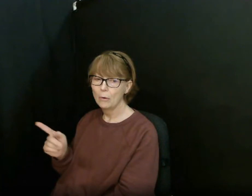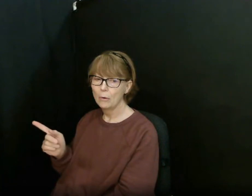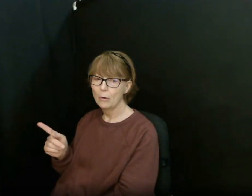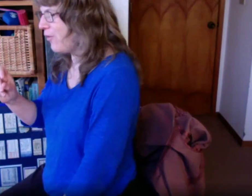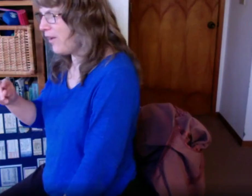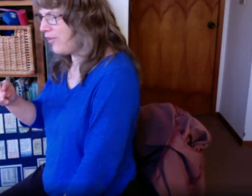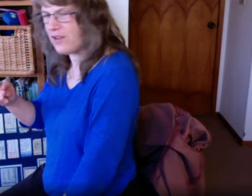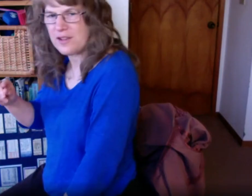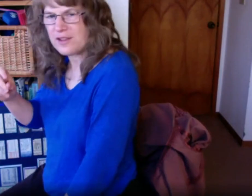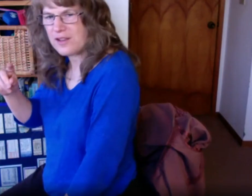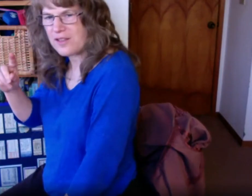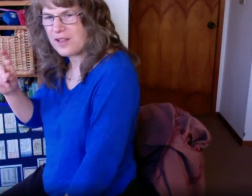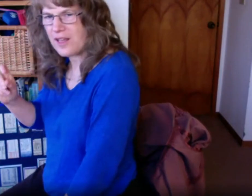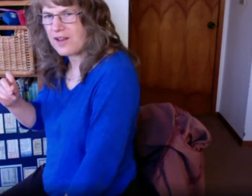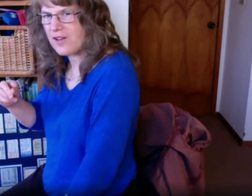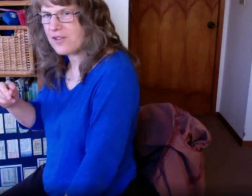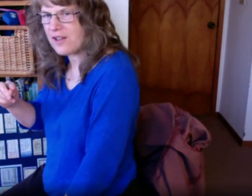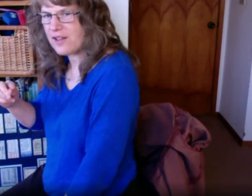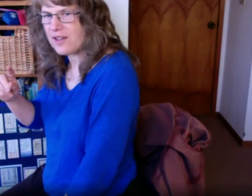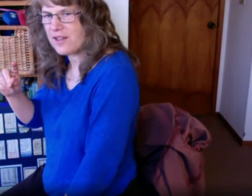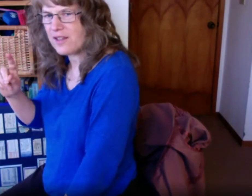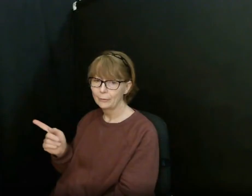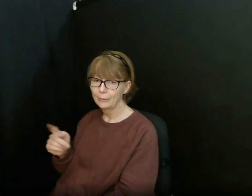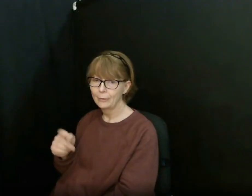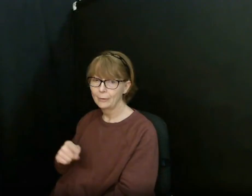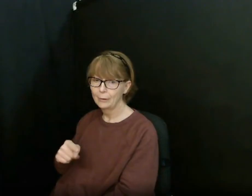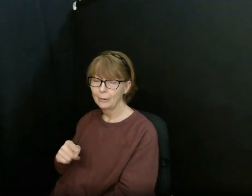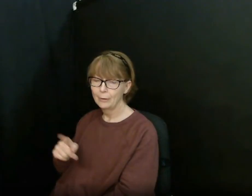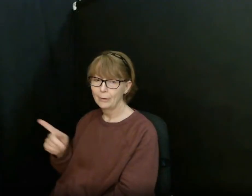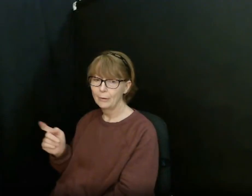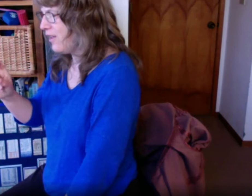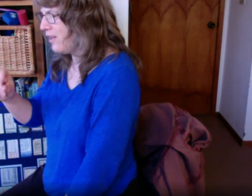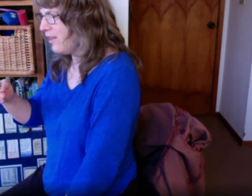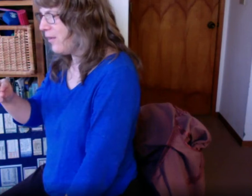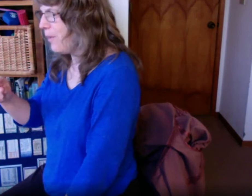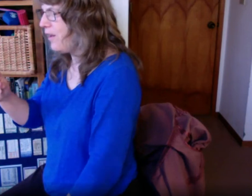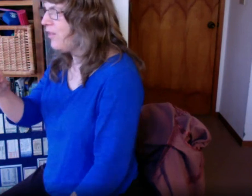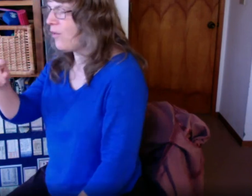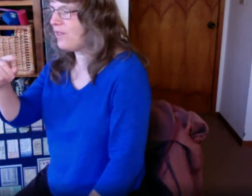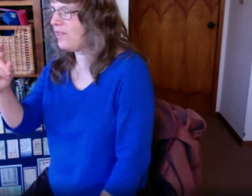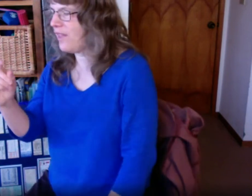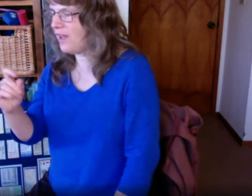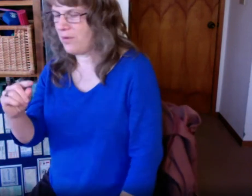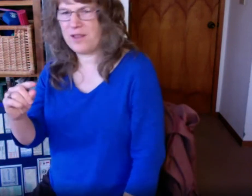The question looks yes. like that. Well, just how it looks. Okay. But so it's